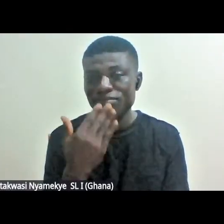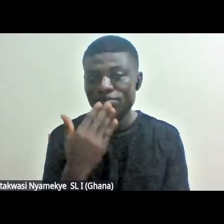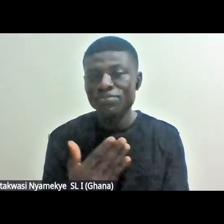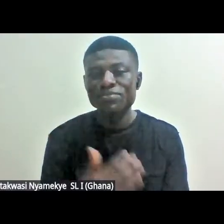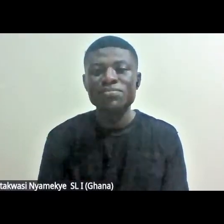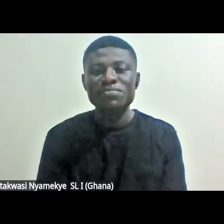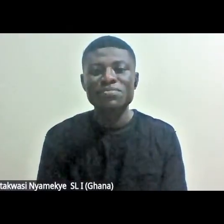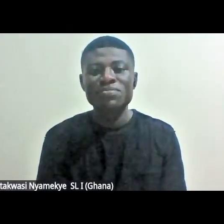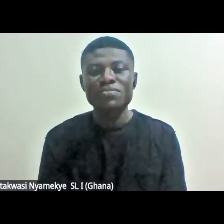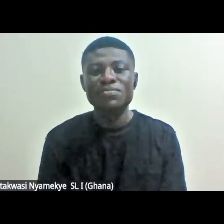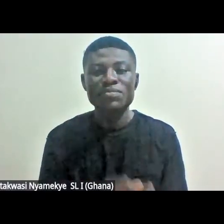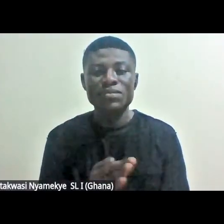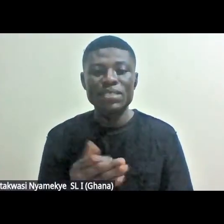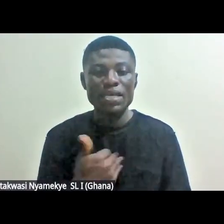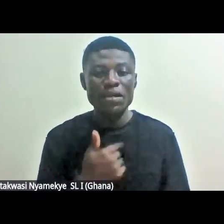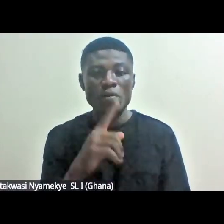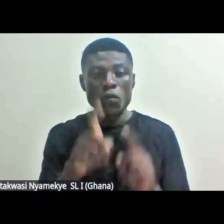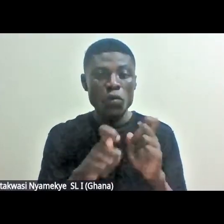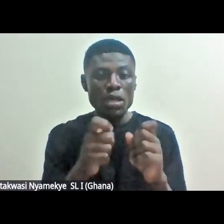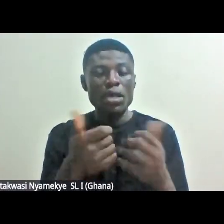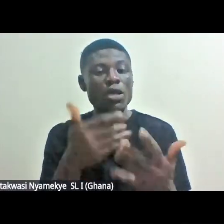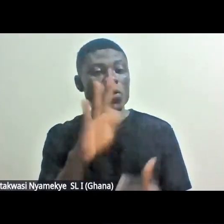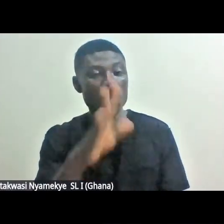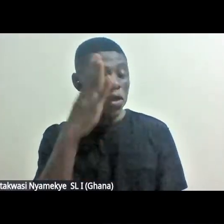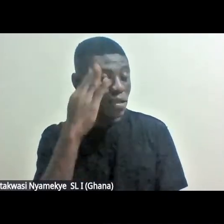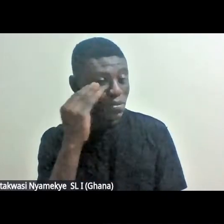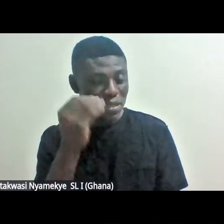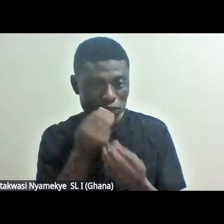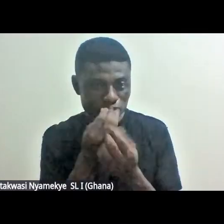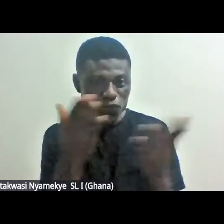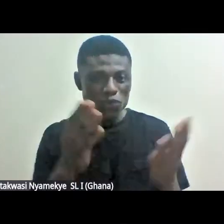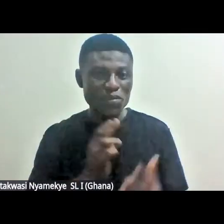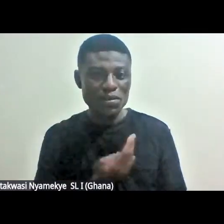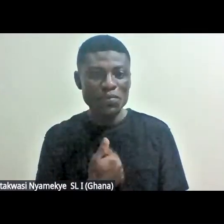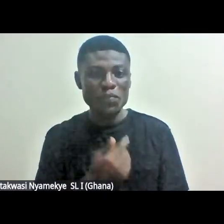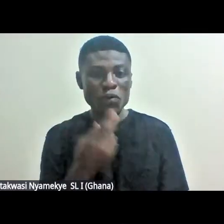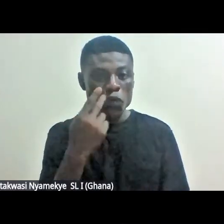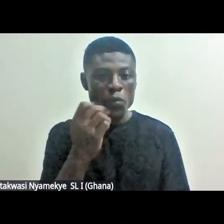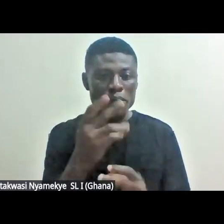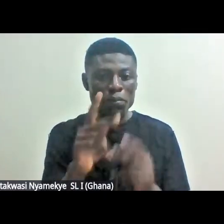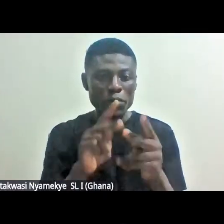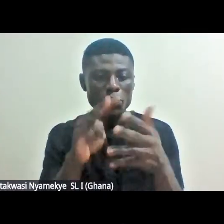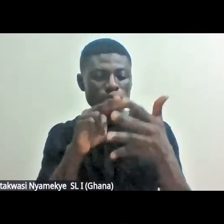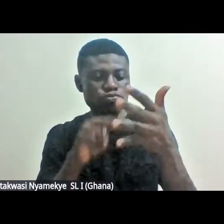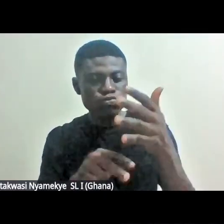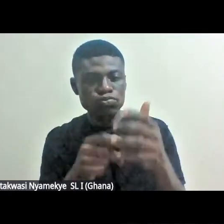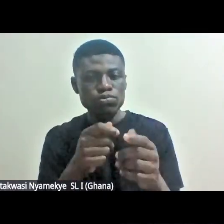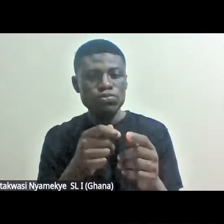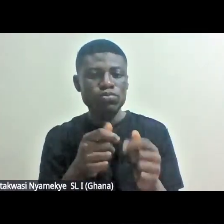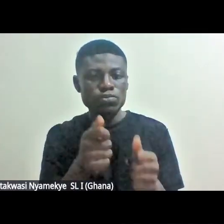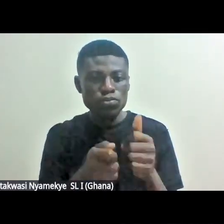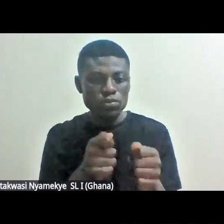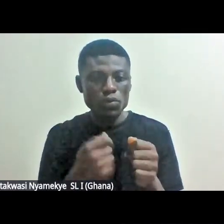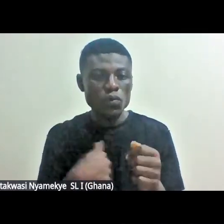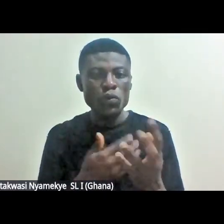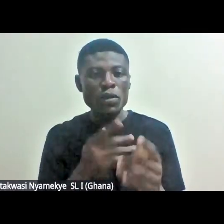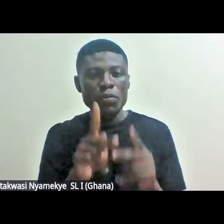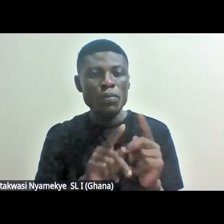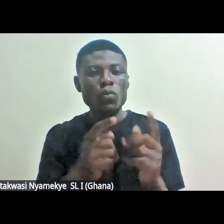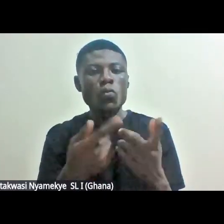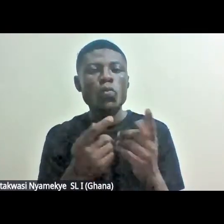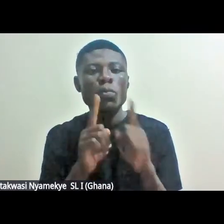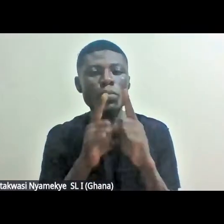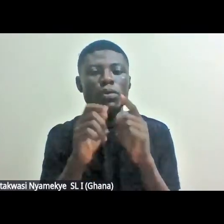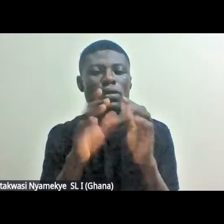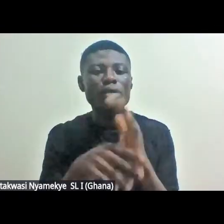any questions, if you have any experiences with any of these tools, I see a few in the chat, so I'll read them while we wait for people who want to speak to raise